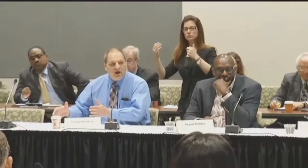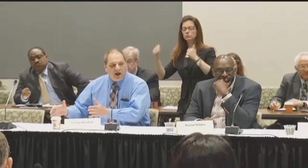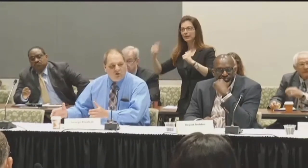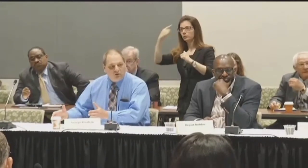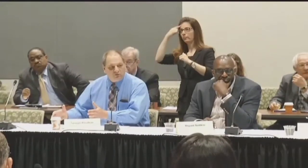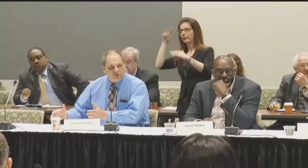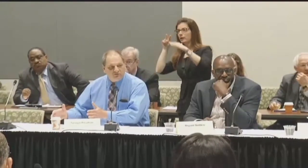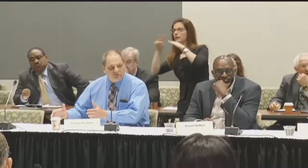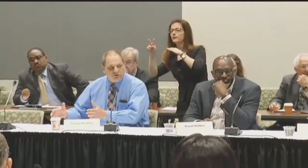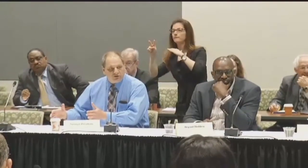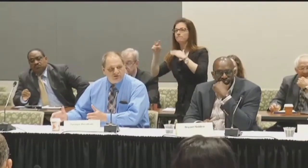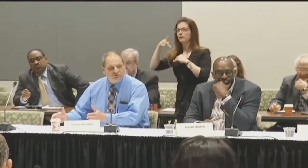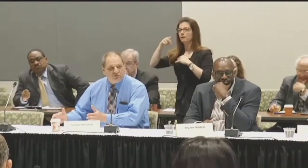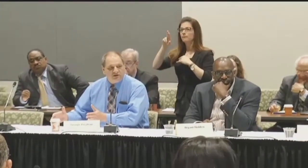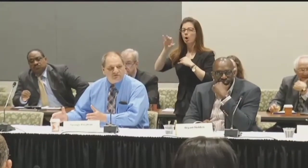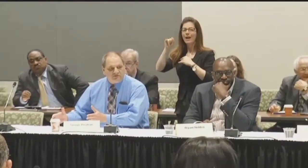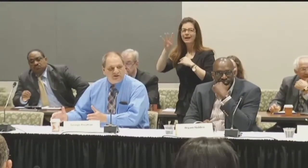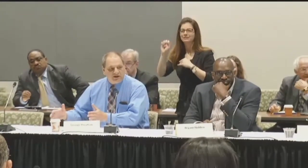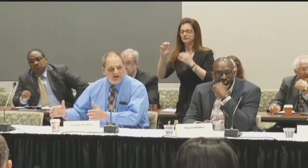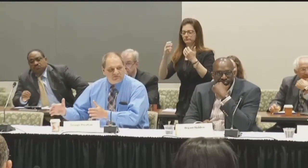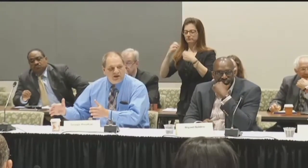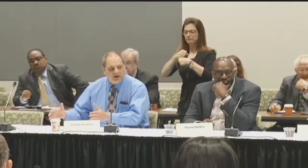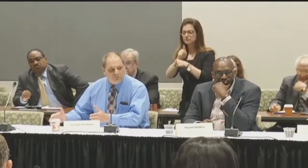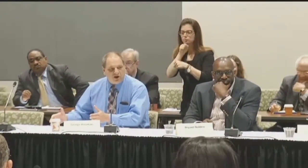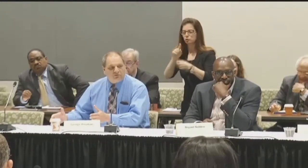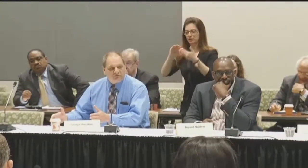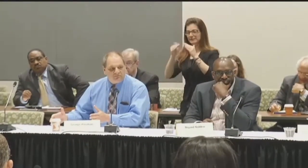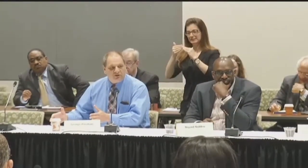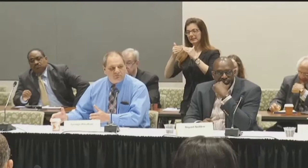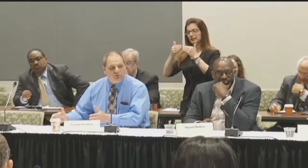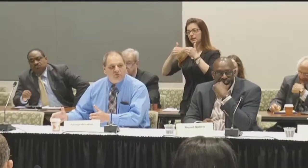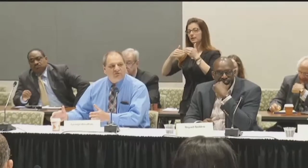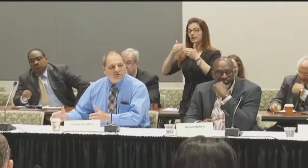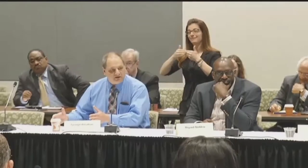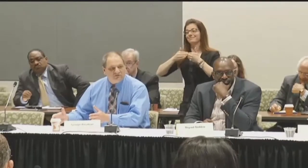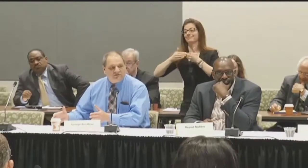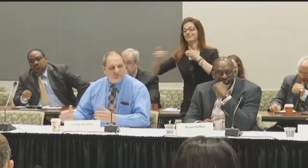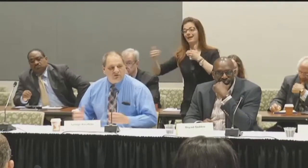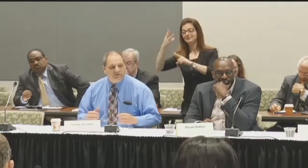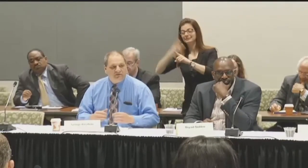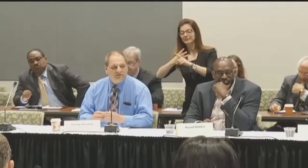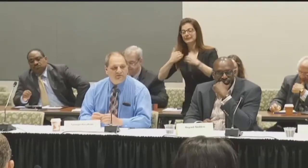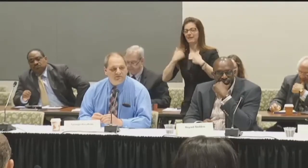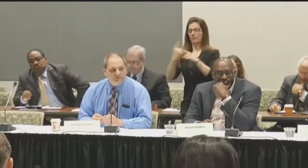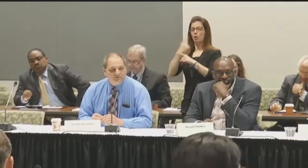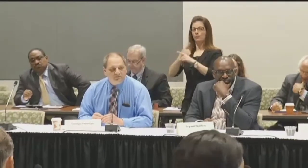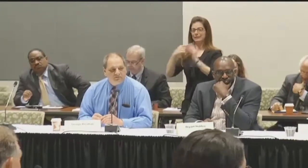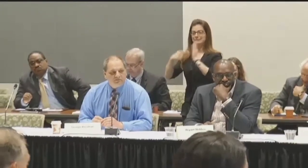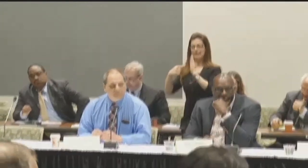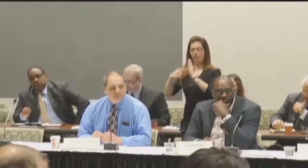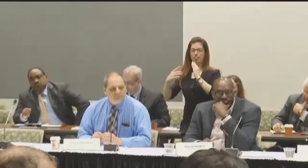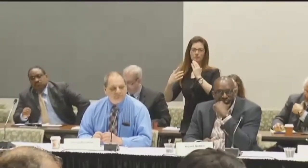about how we're going to ensure that the city has a proper sampling pool for the next 6 months. The